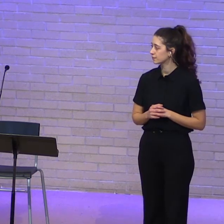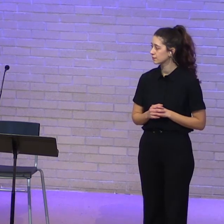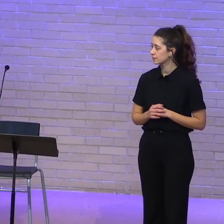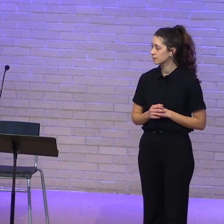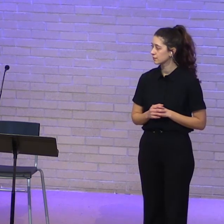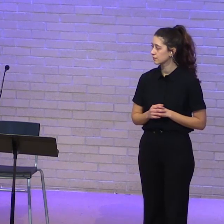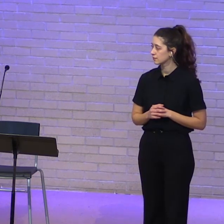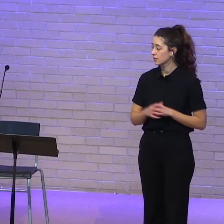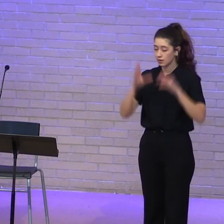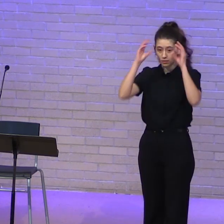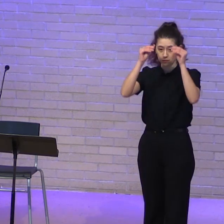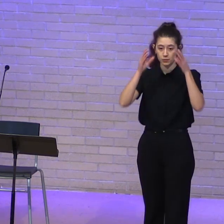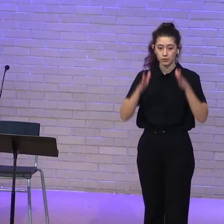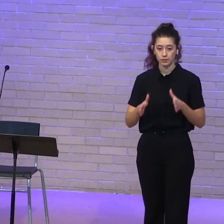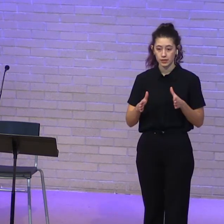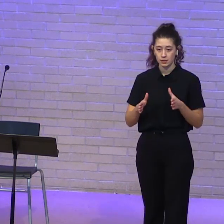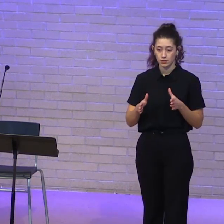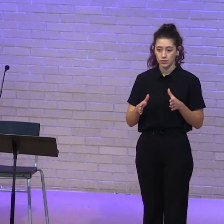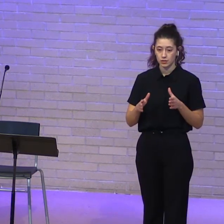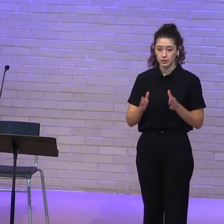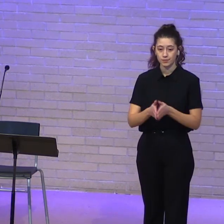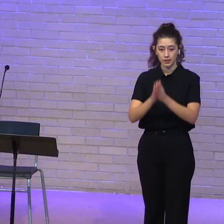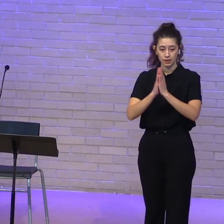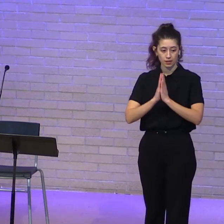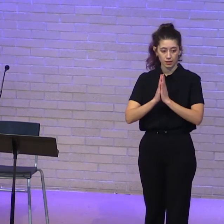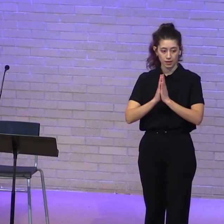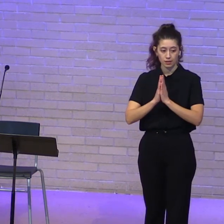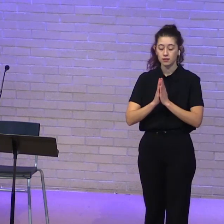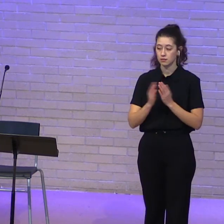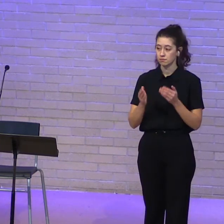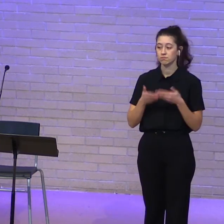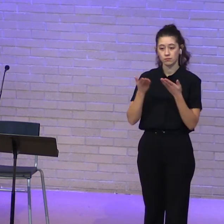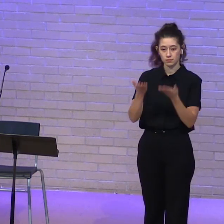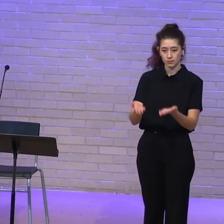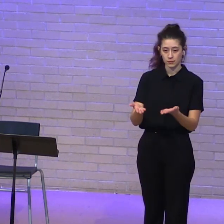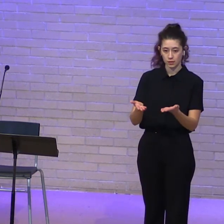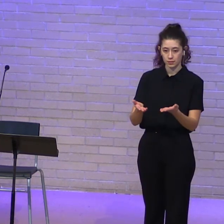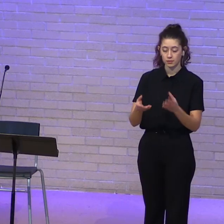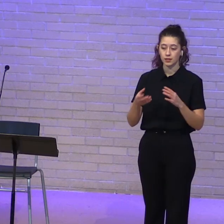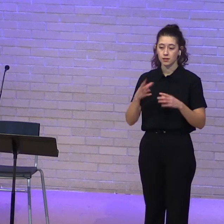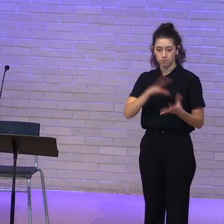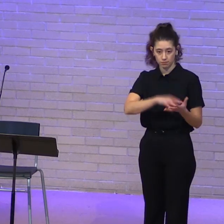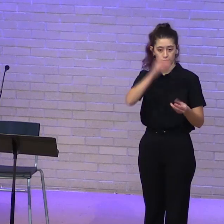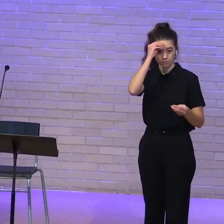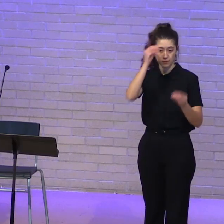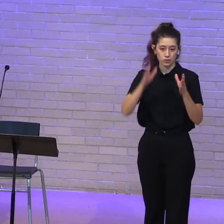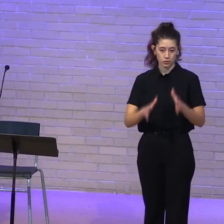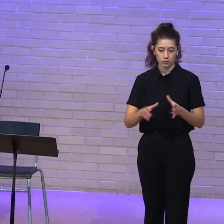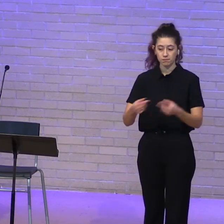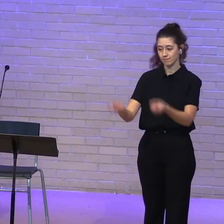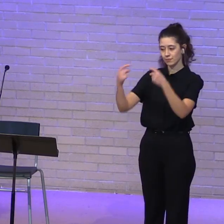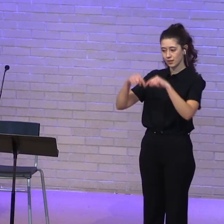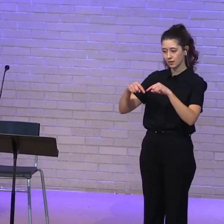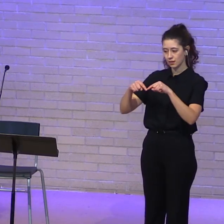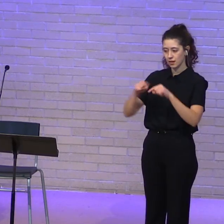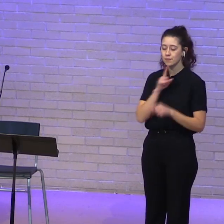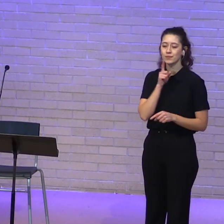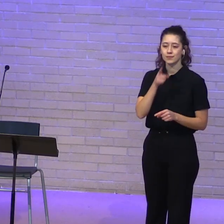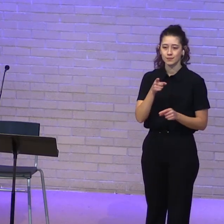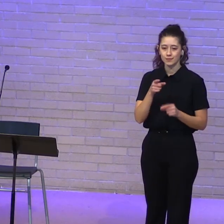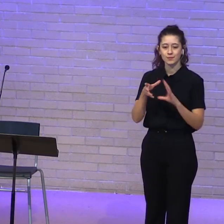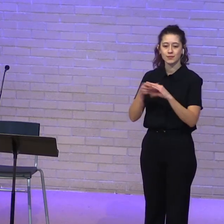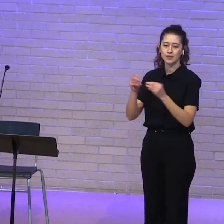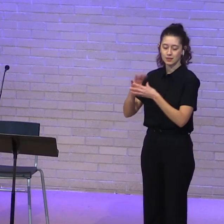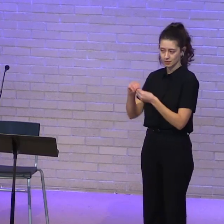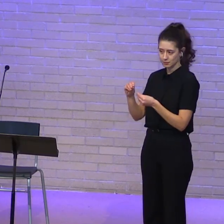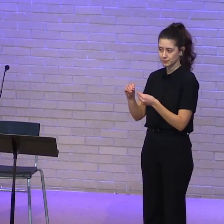to share their stories with all of you. And so we have 5 storytellers with us this morning. I'm going to introduce them now in the